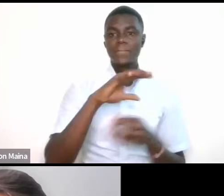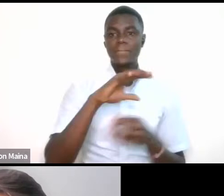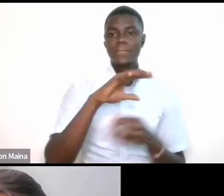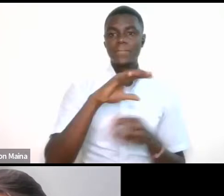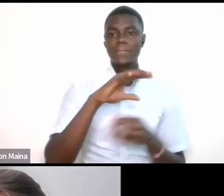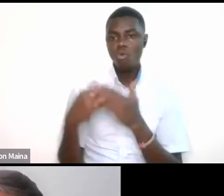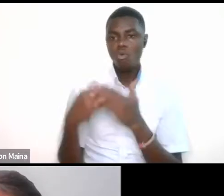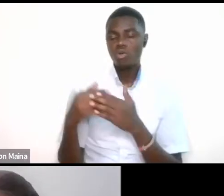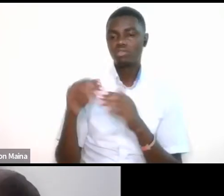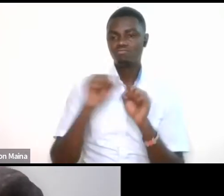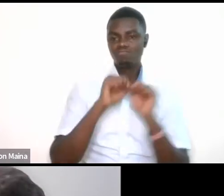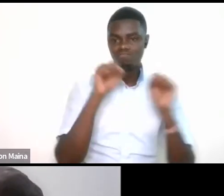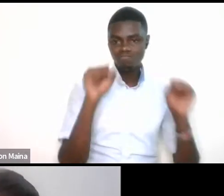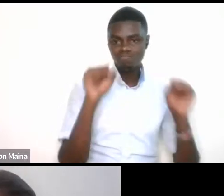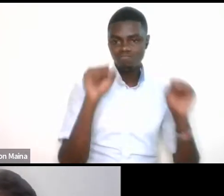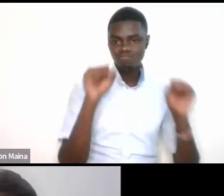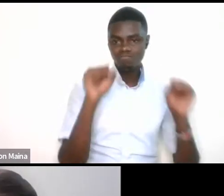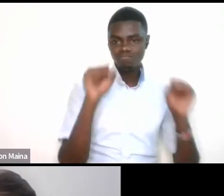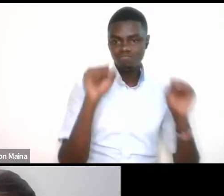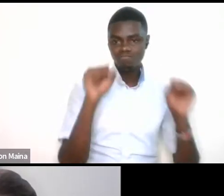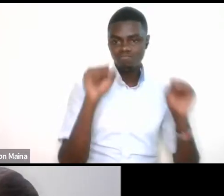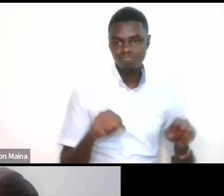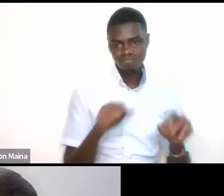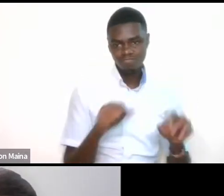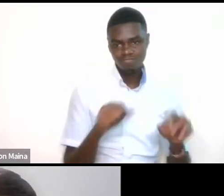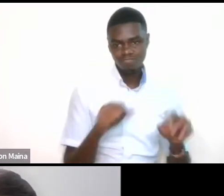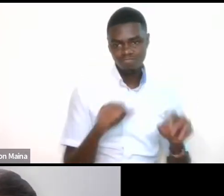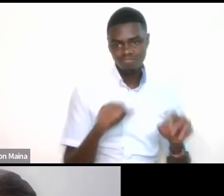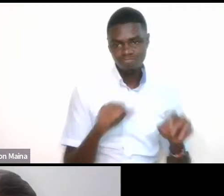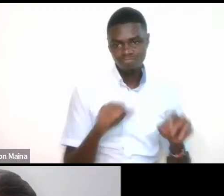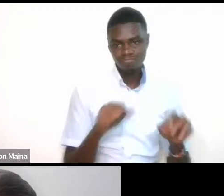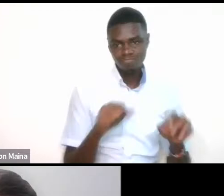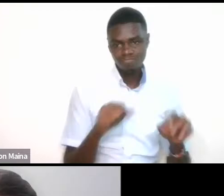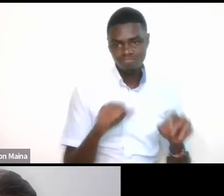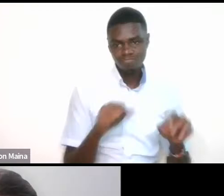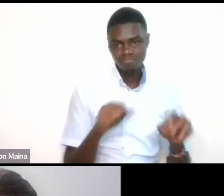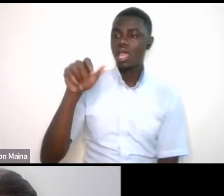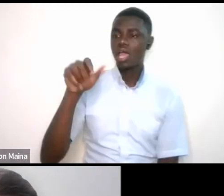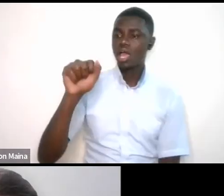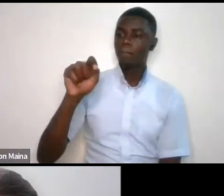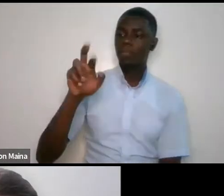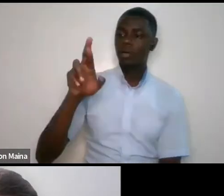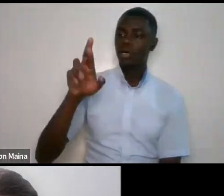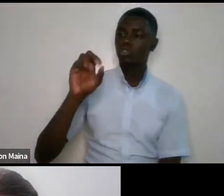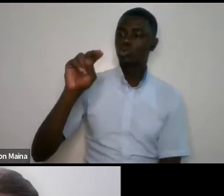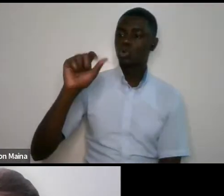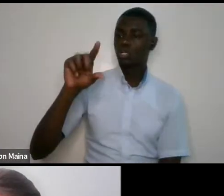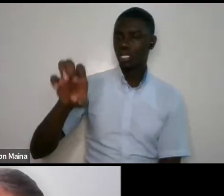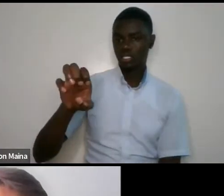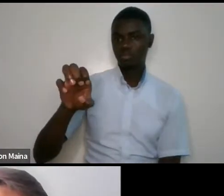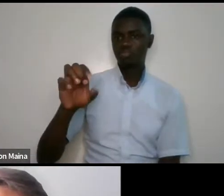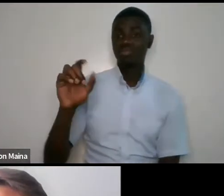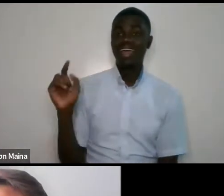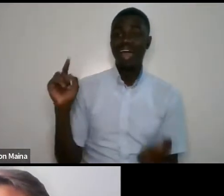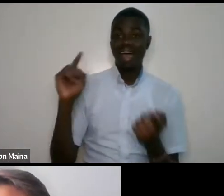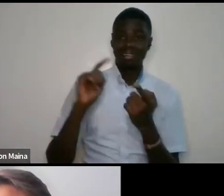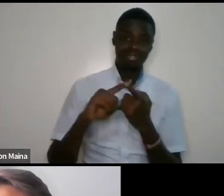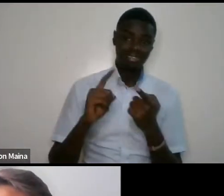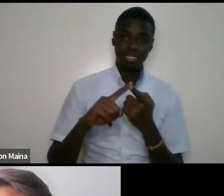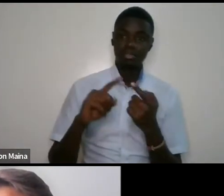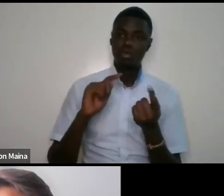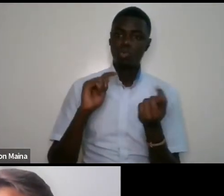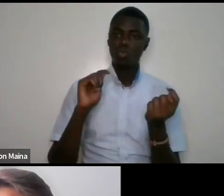on patronage. And unless we don't change our fundamental thinking